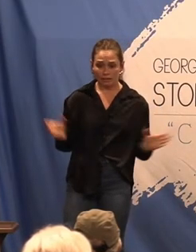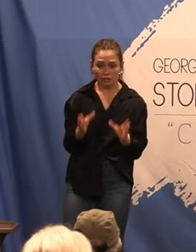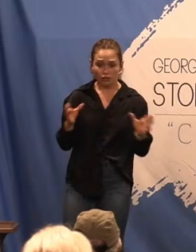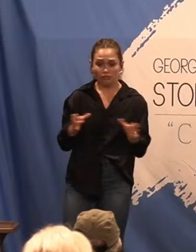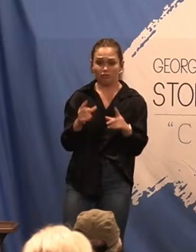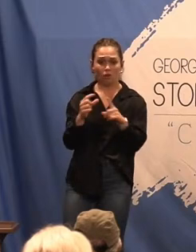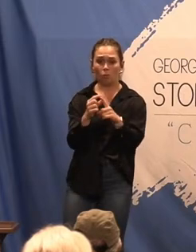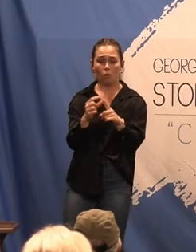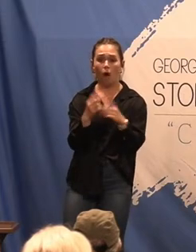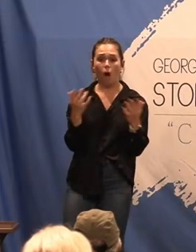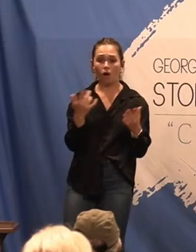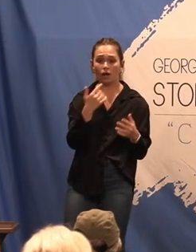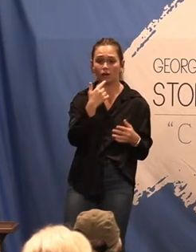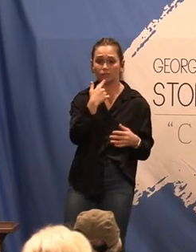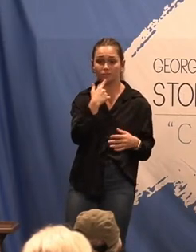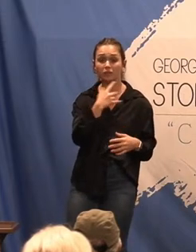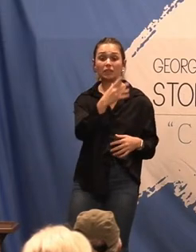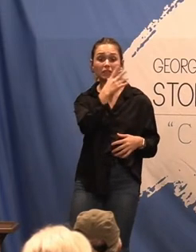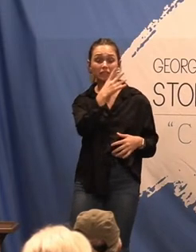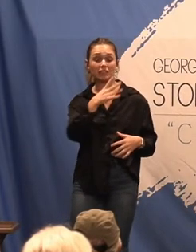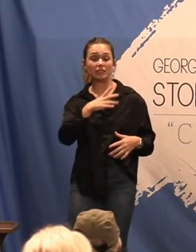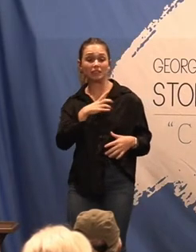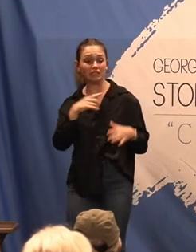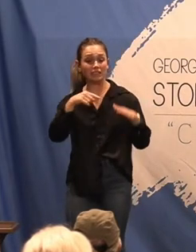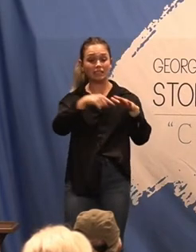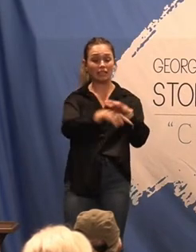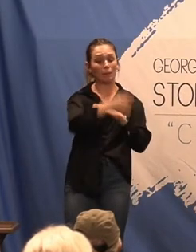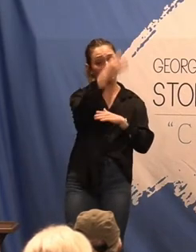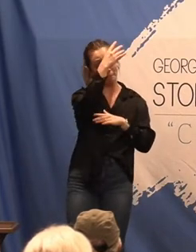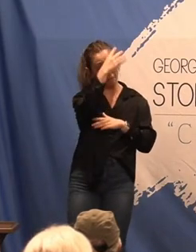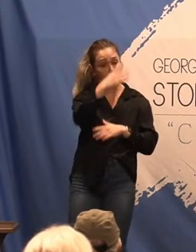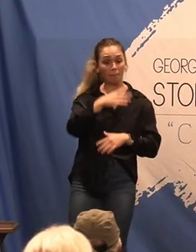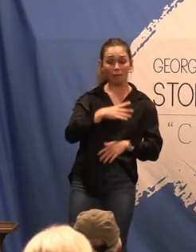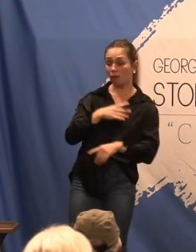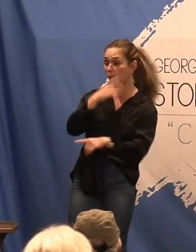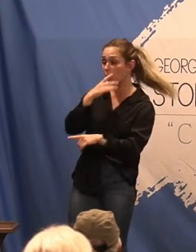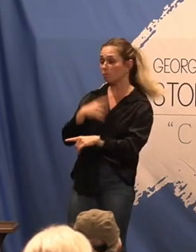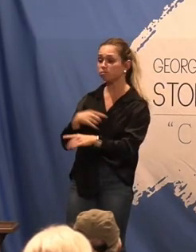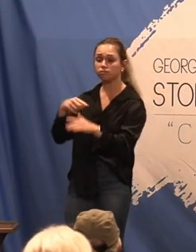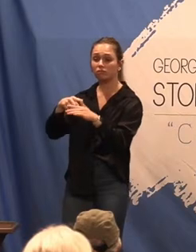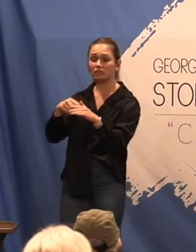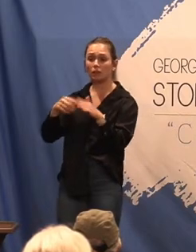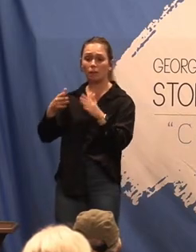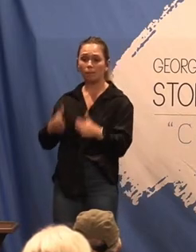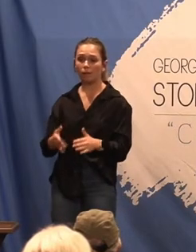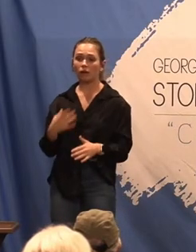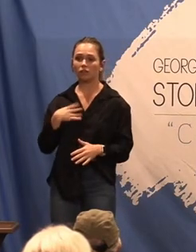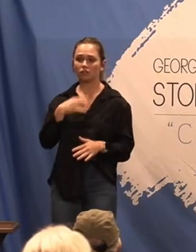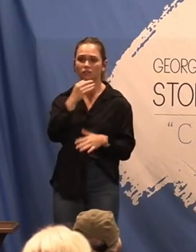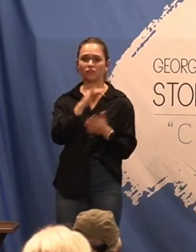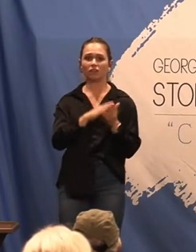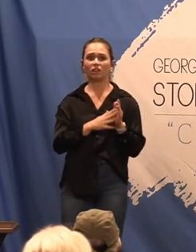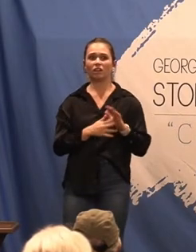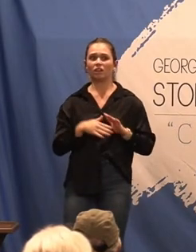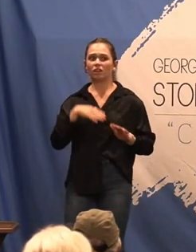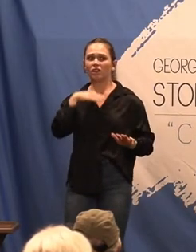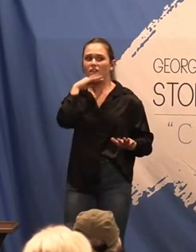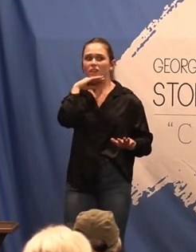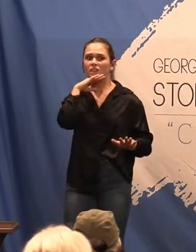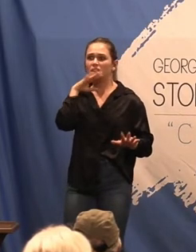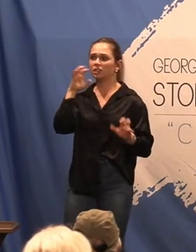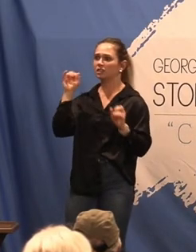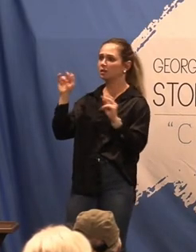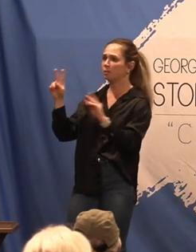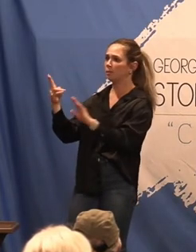just some encouraging words, all they said was, Madam Killiman, Bradyman, Killiman, Madam Killiman, Brady. She grew tired of this and went back to the